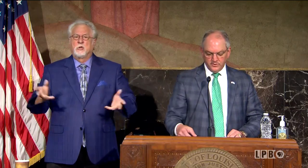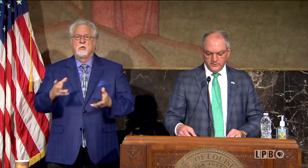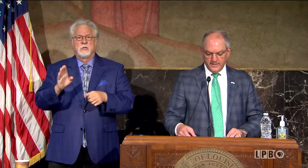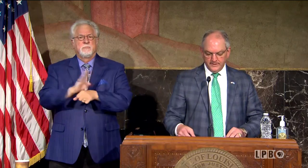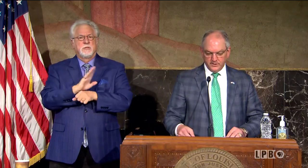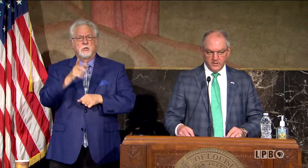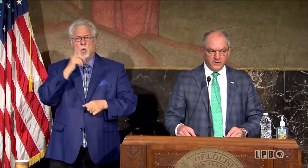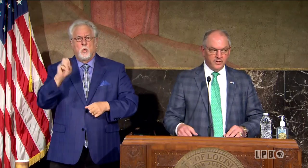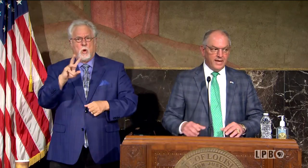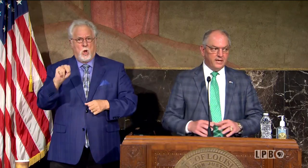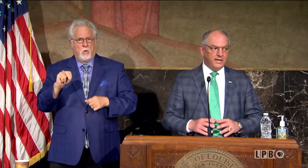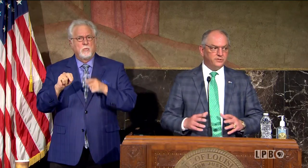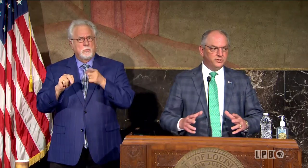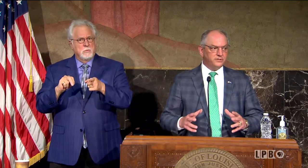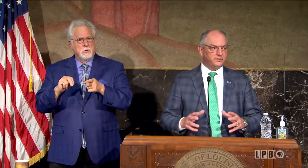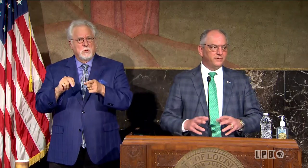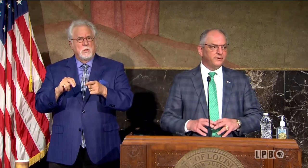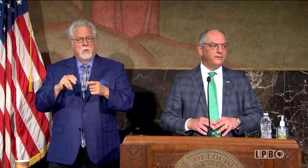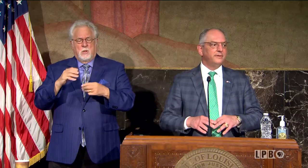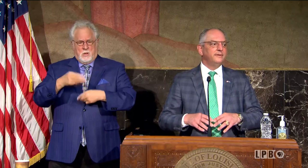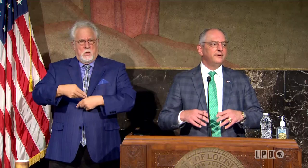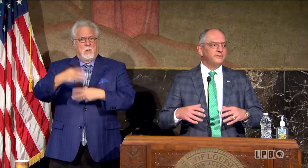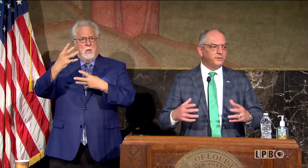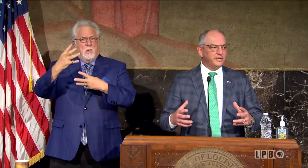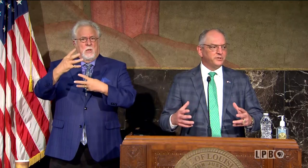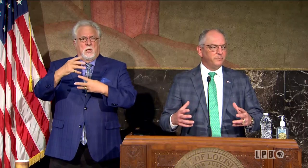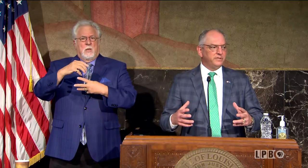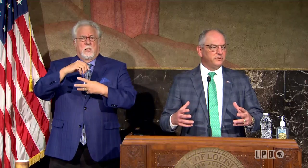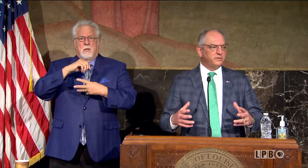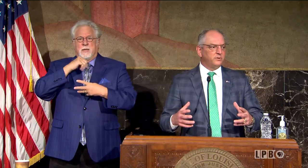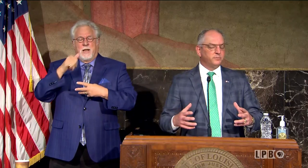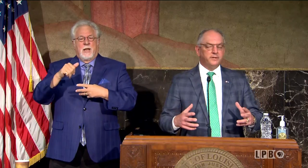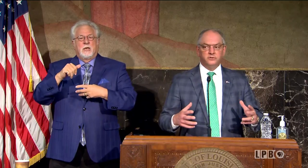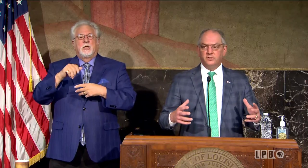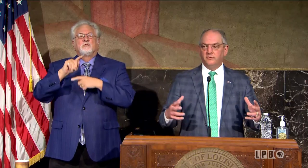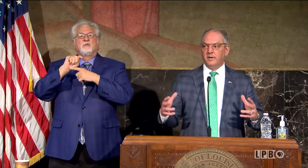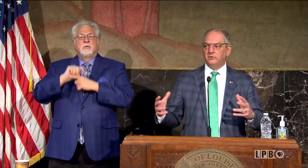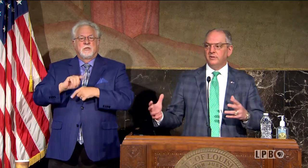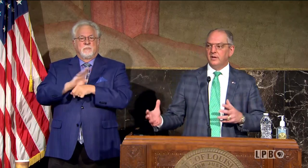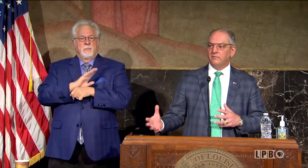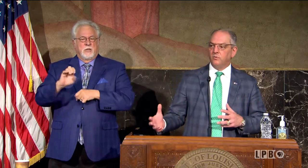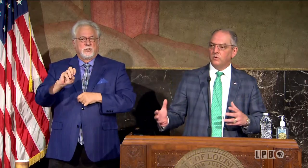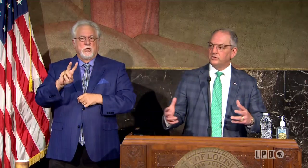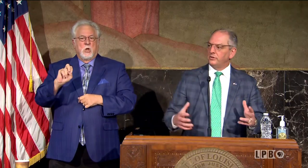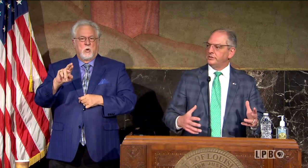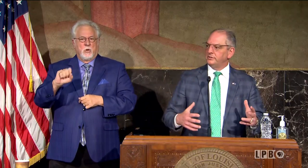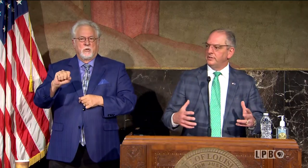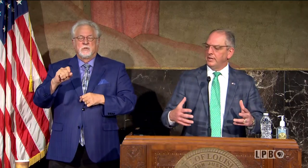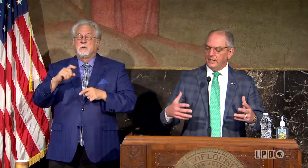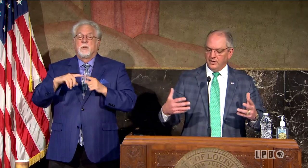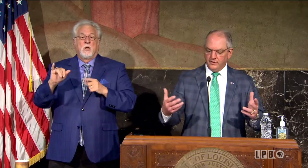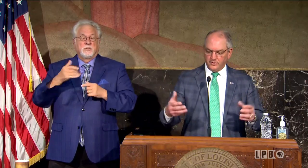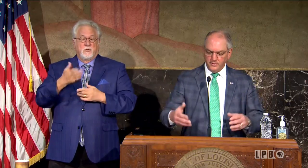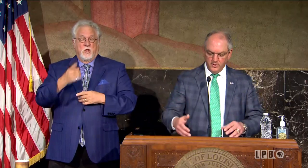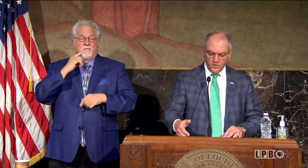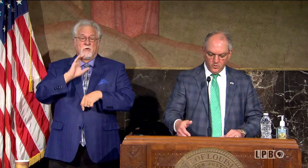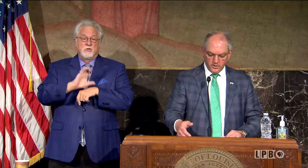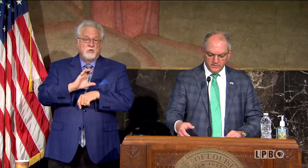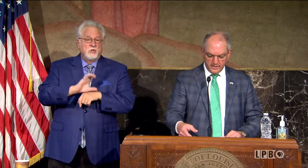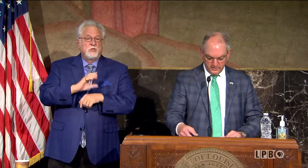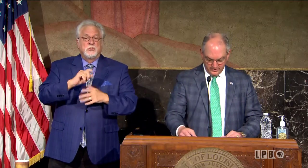business owners to go there, and not just your traditional business owners, but there's information there for churches and